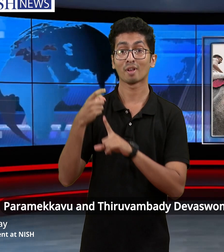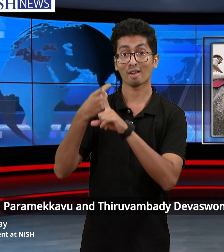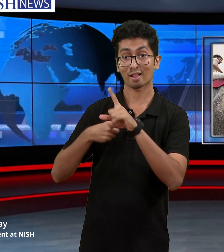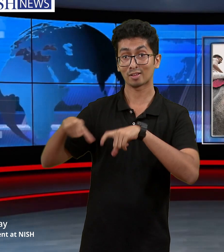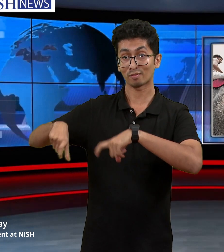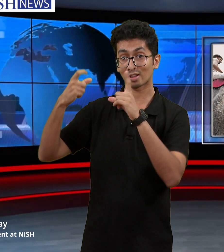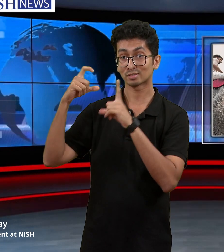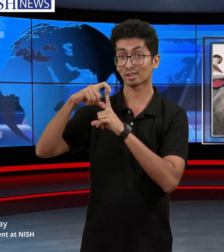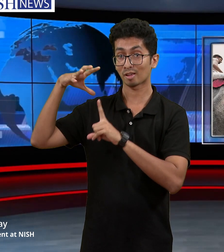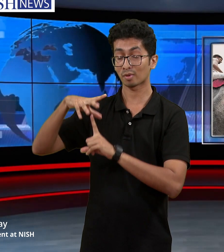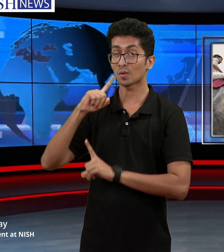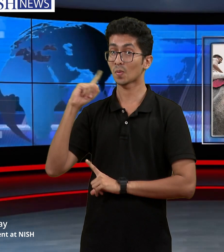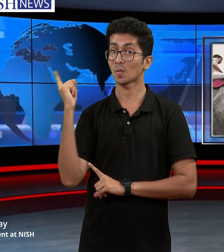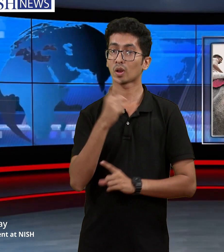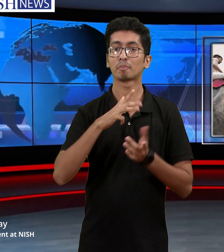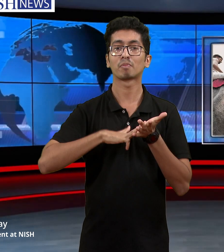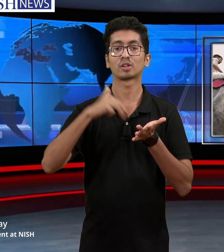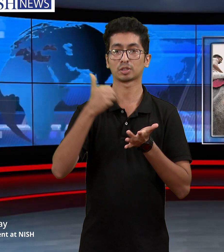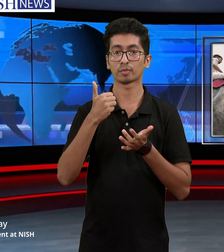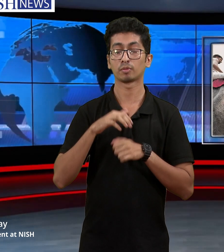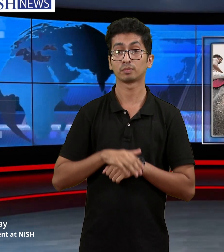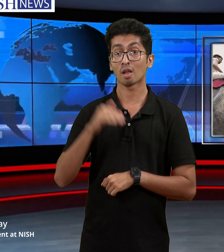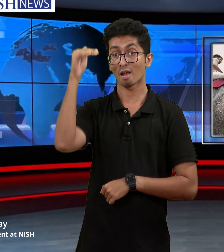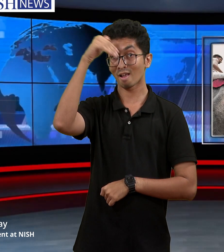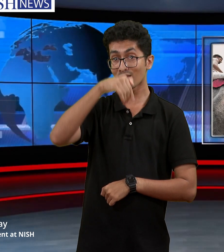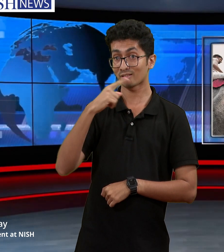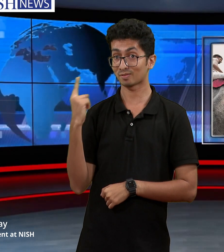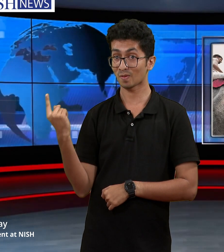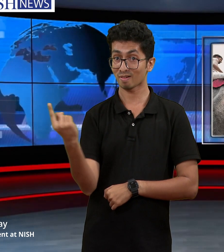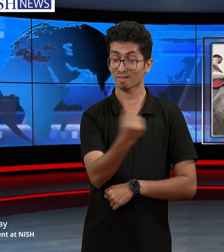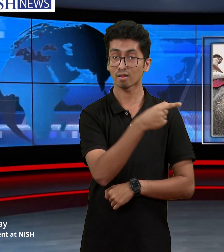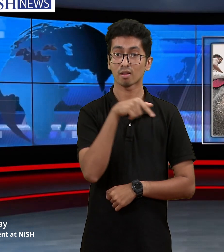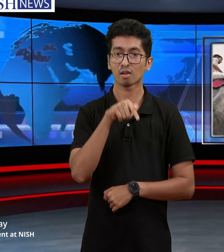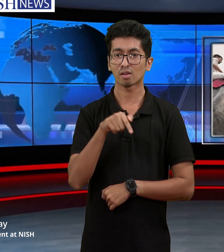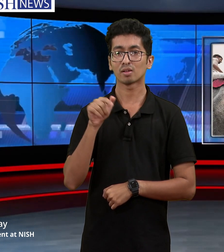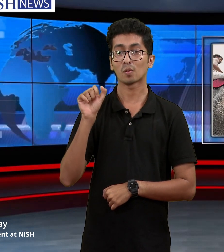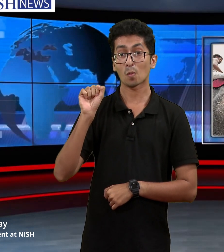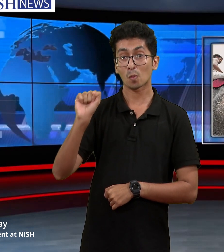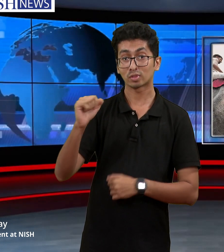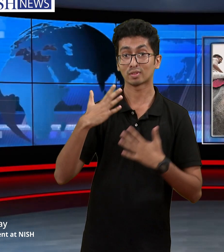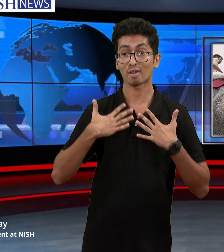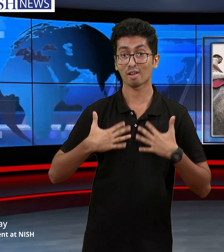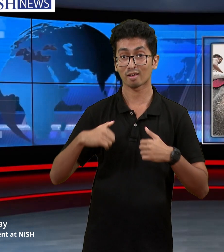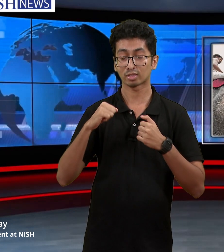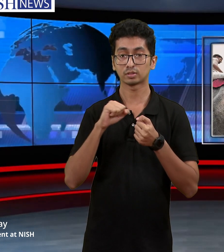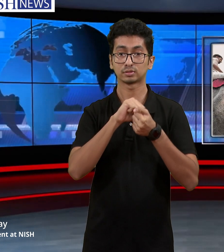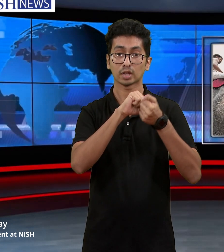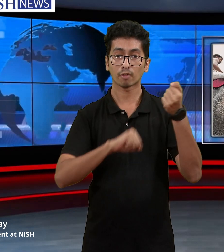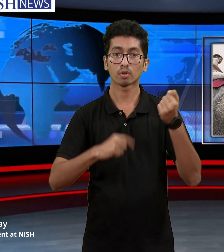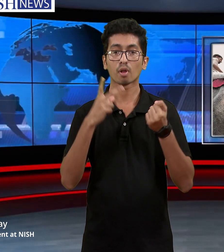its order on elephant management during Thrissur Puram. Minister K. Rajan assured that the Forest Department will scrap its